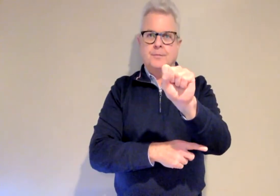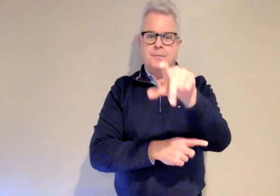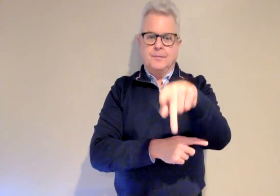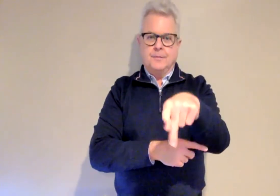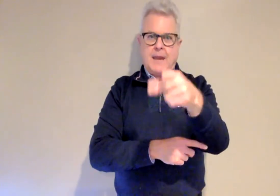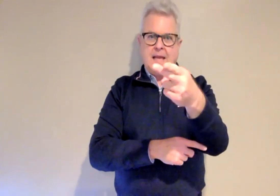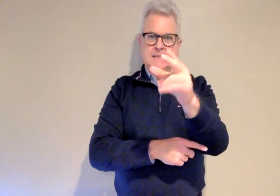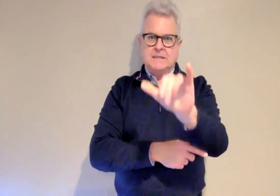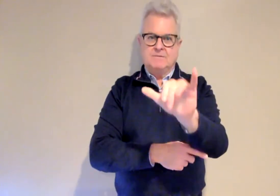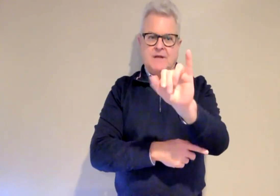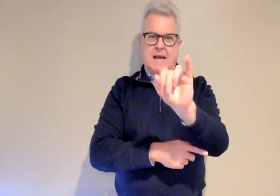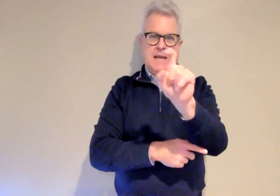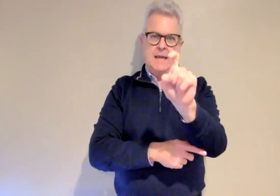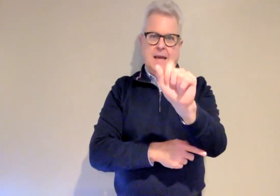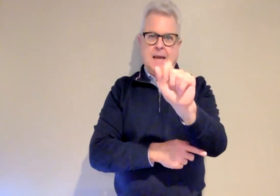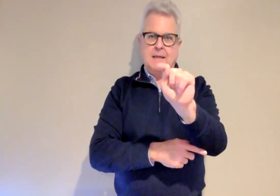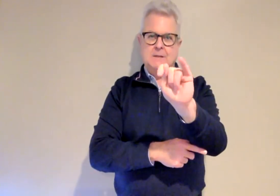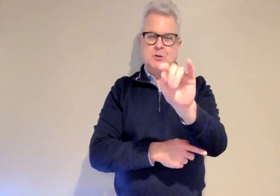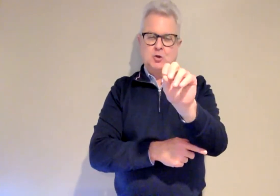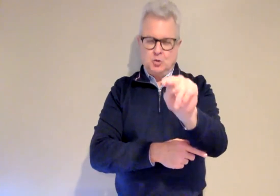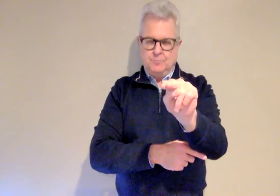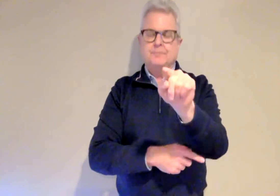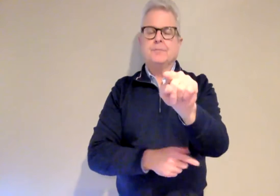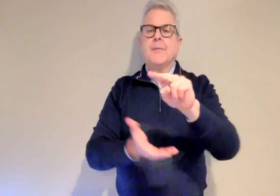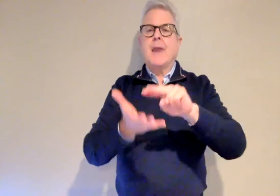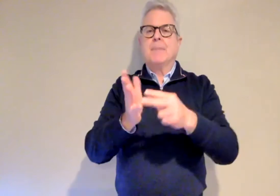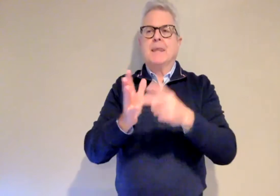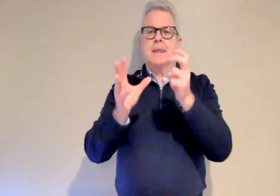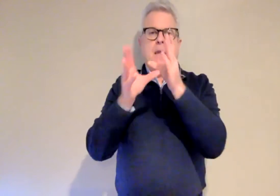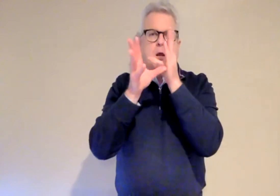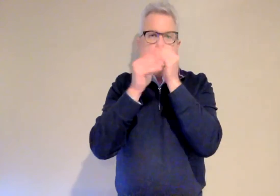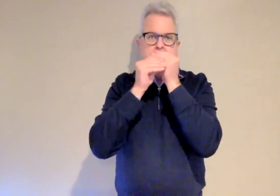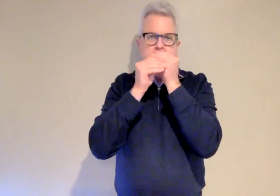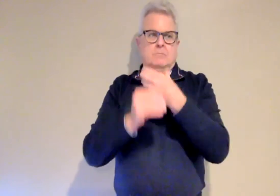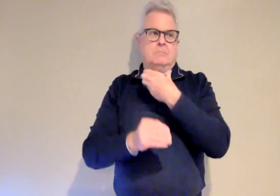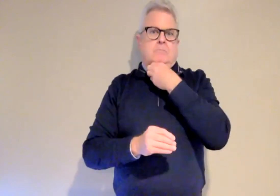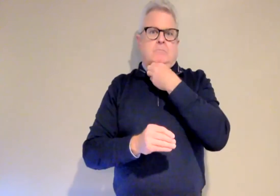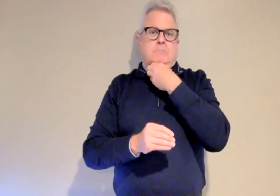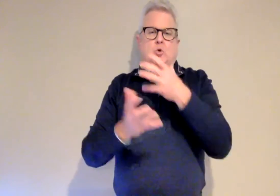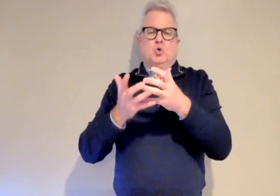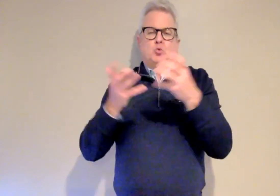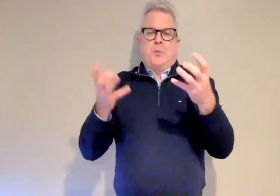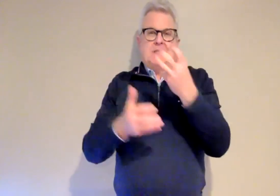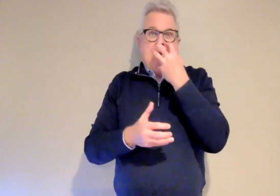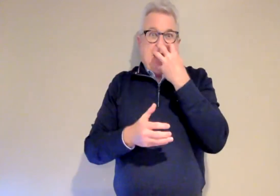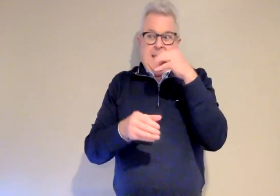the third main factor for death, is something known as asphyxiation, which basically